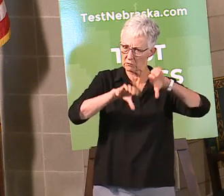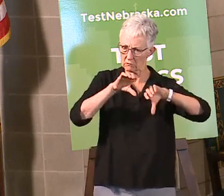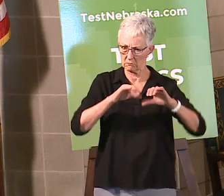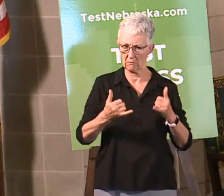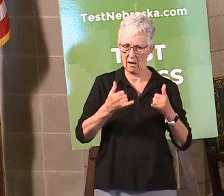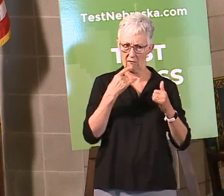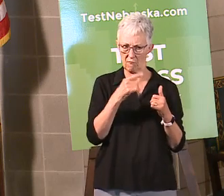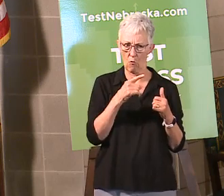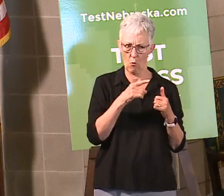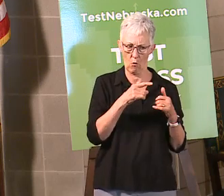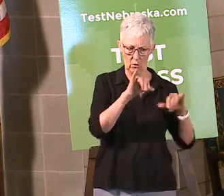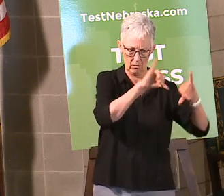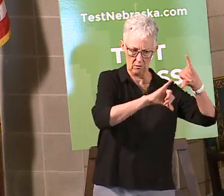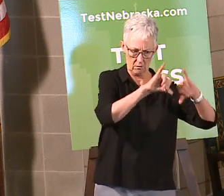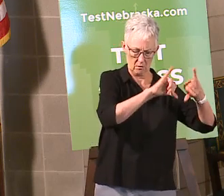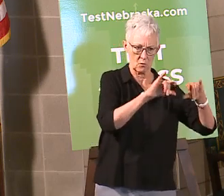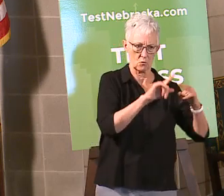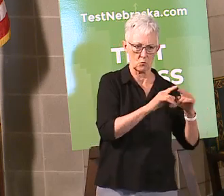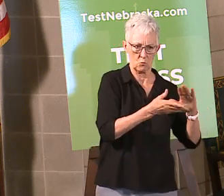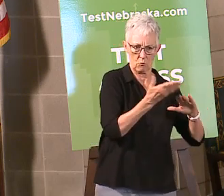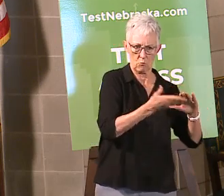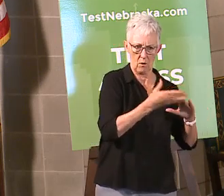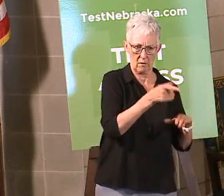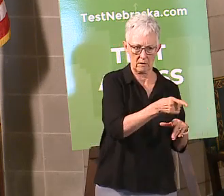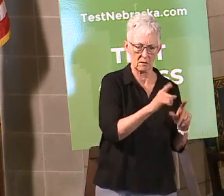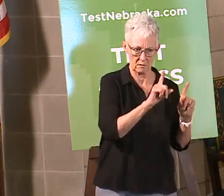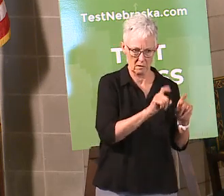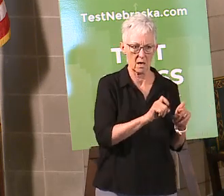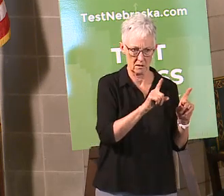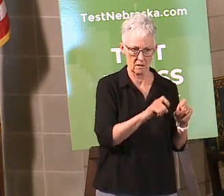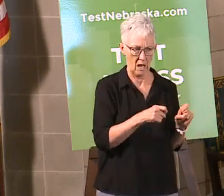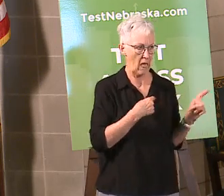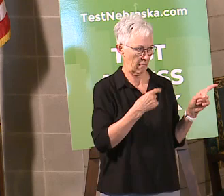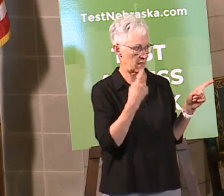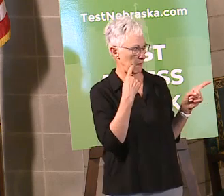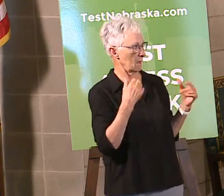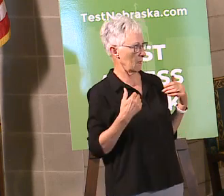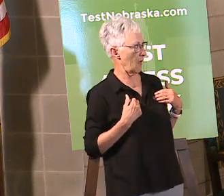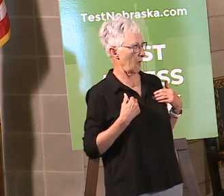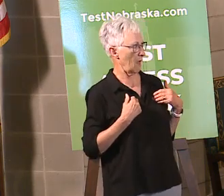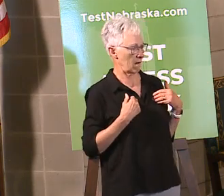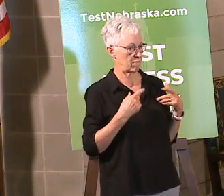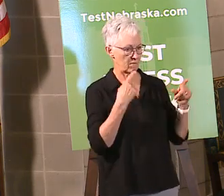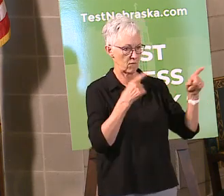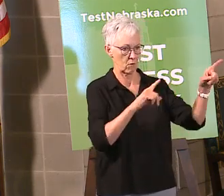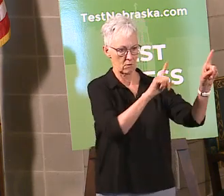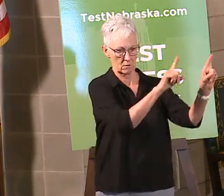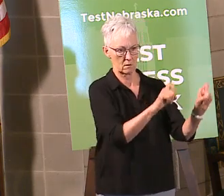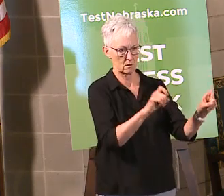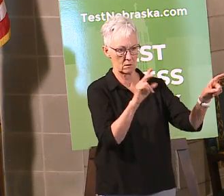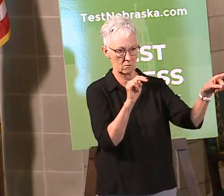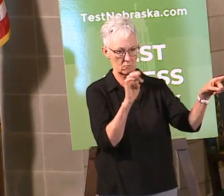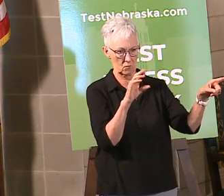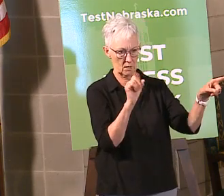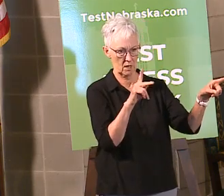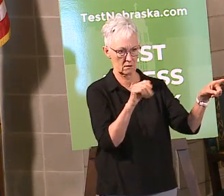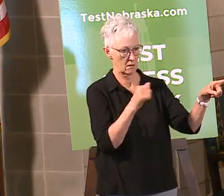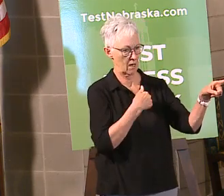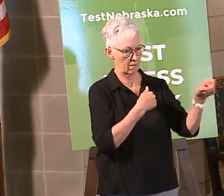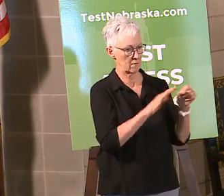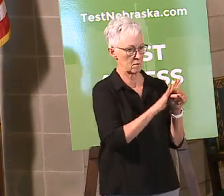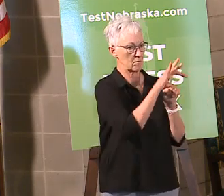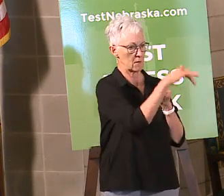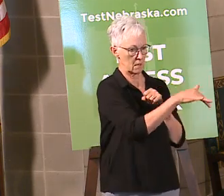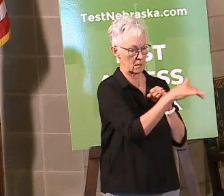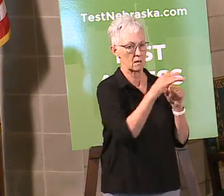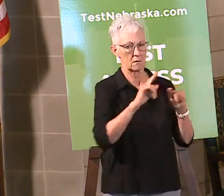better stream of supplies to be able to do the reagents, not only for testnebraska.com, which we are well supplied with, but also for